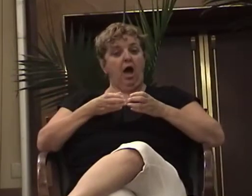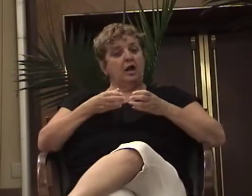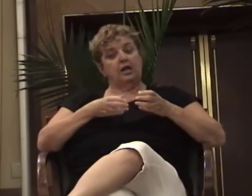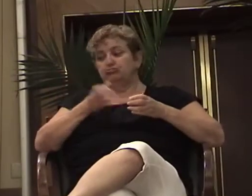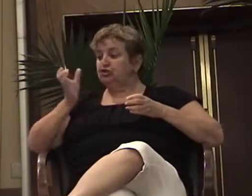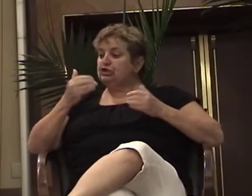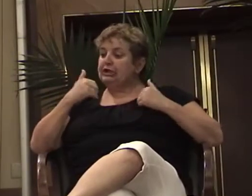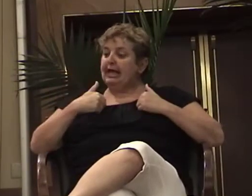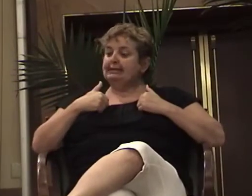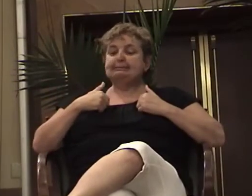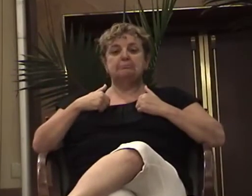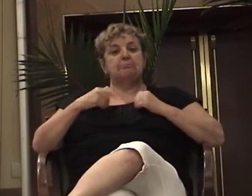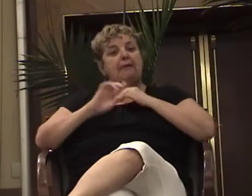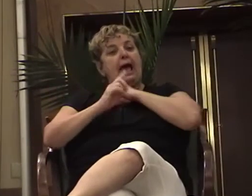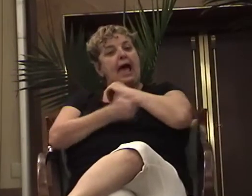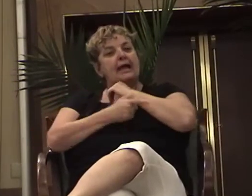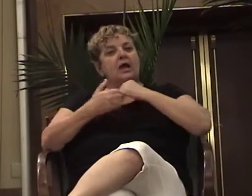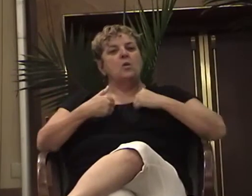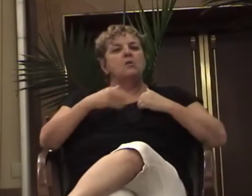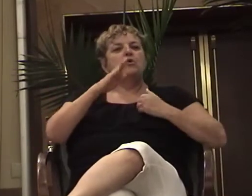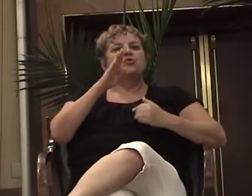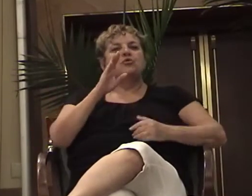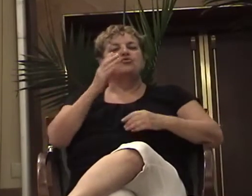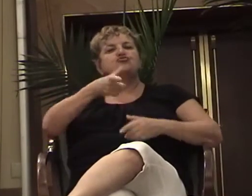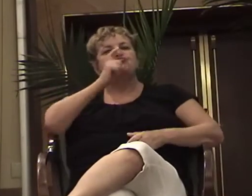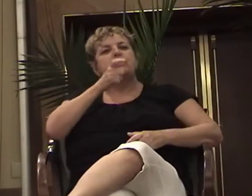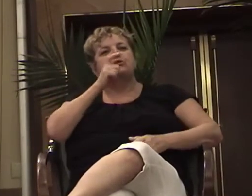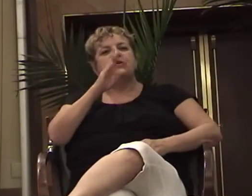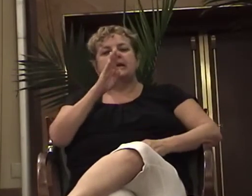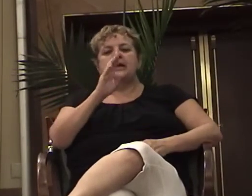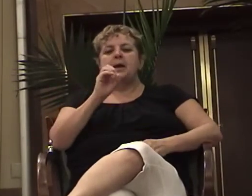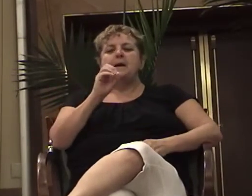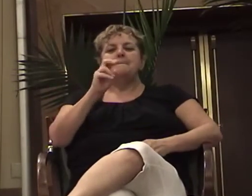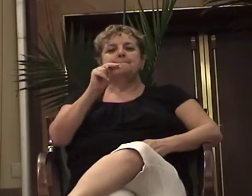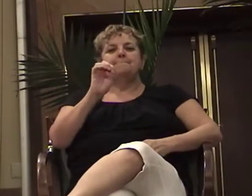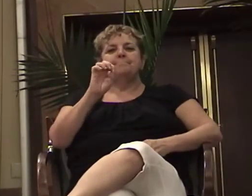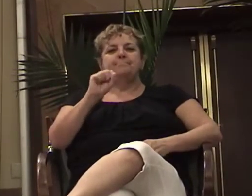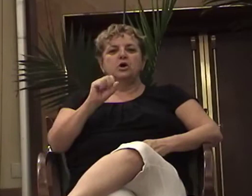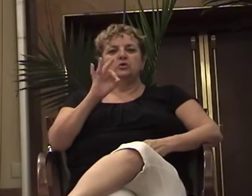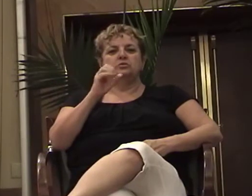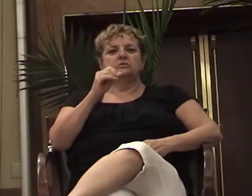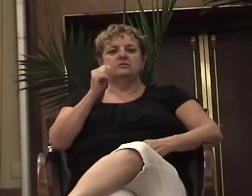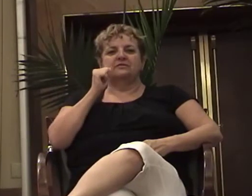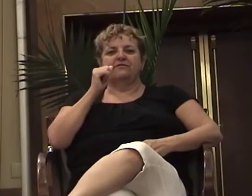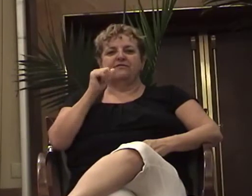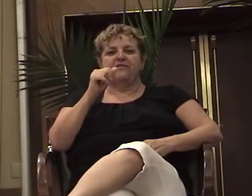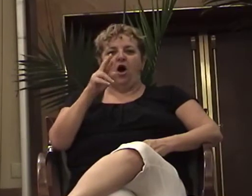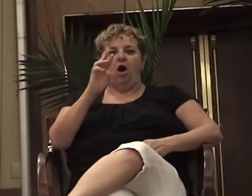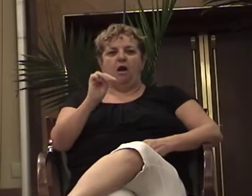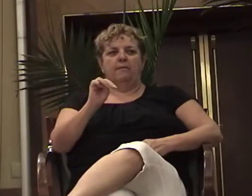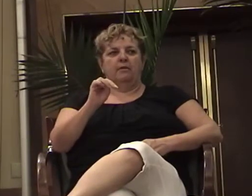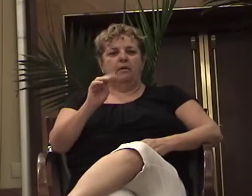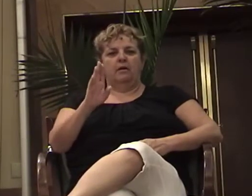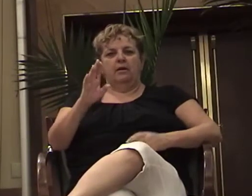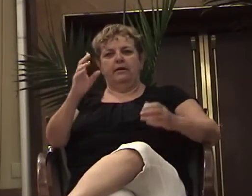Farm apple wine. Oh, for God's sake, let it go. Get sober.